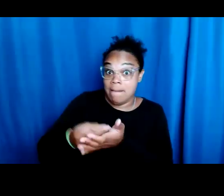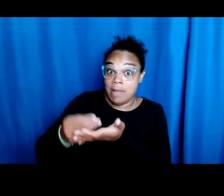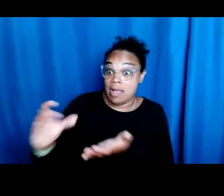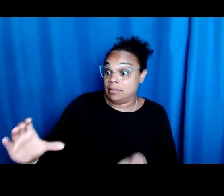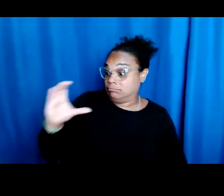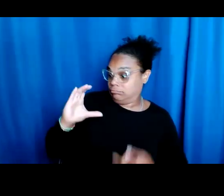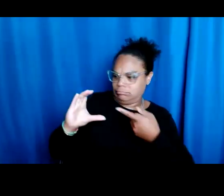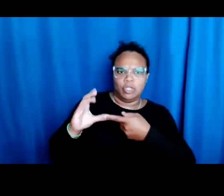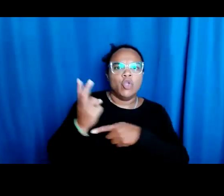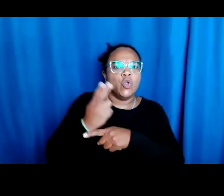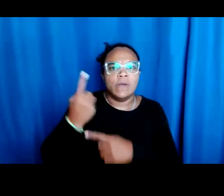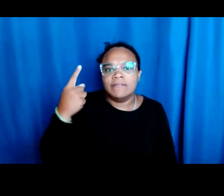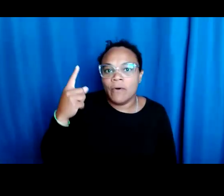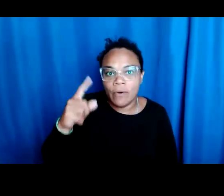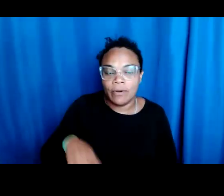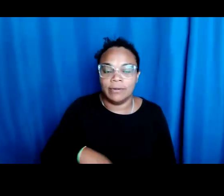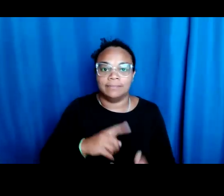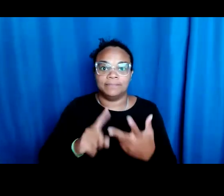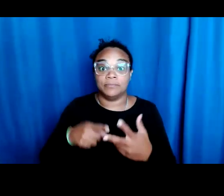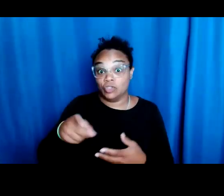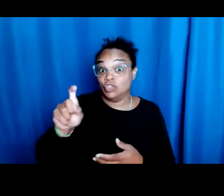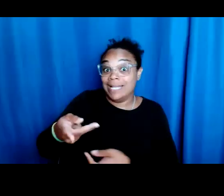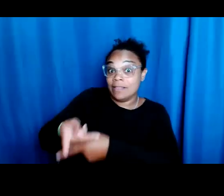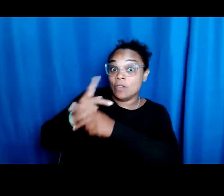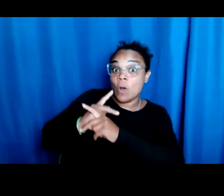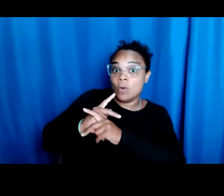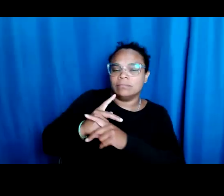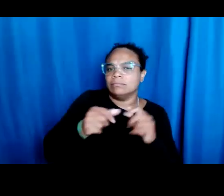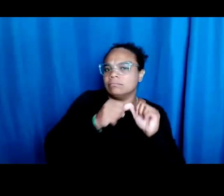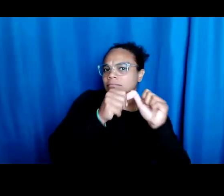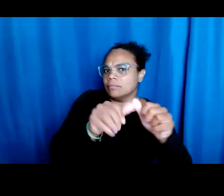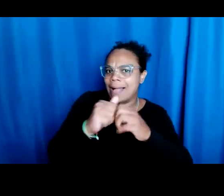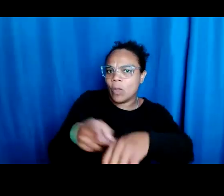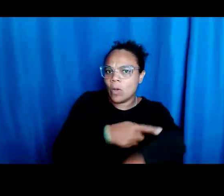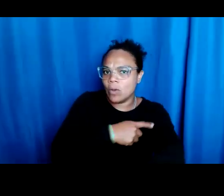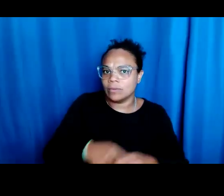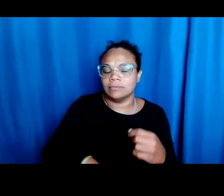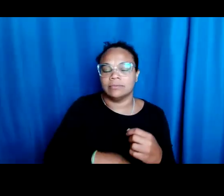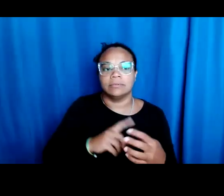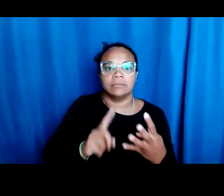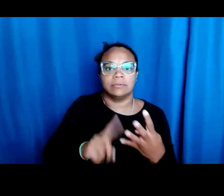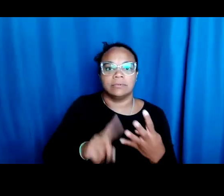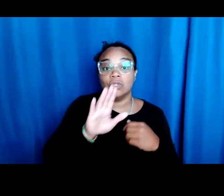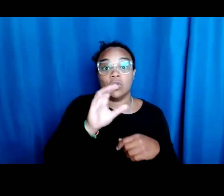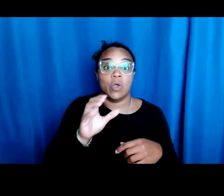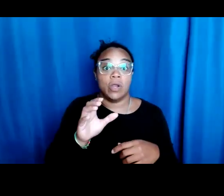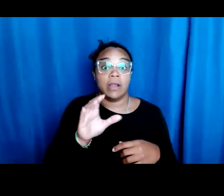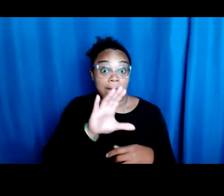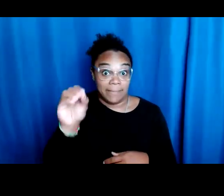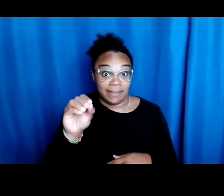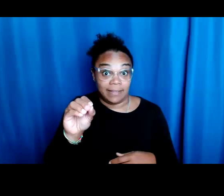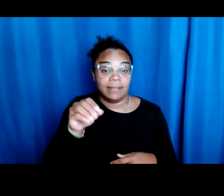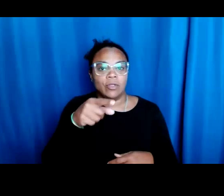be? How long do you need it? What's the amount of equity you have in your